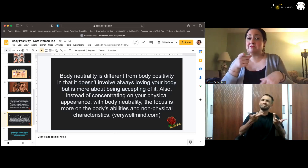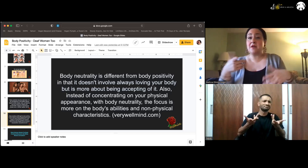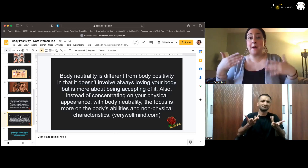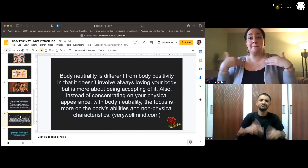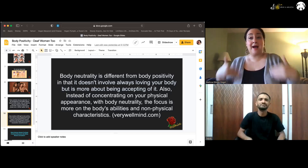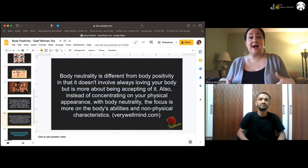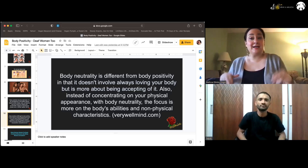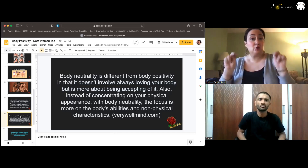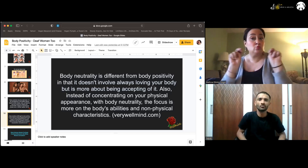our body moves.